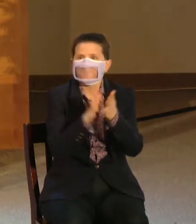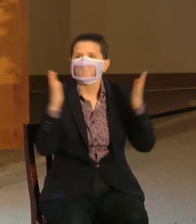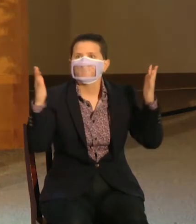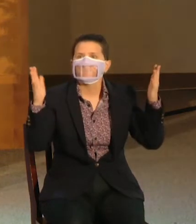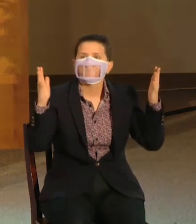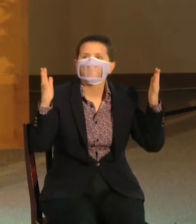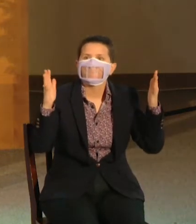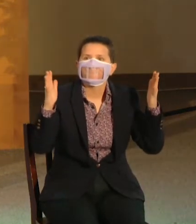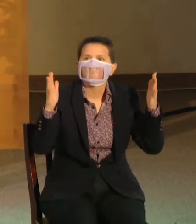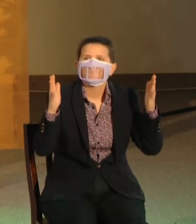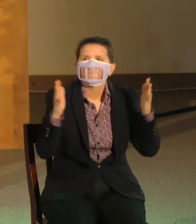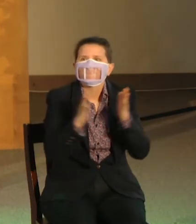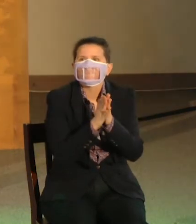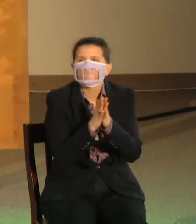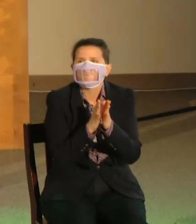Thank you.